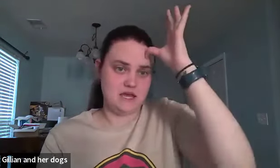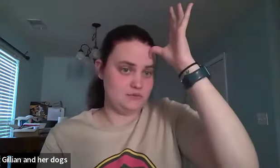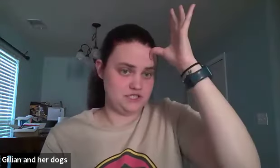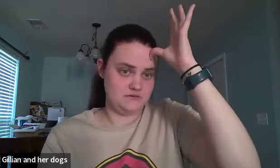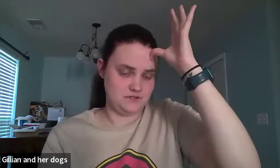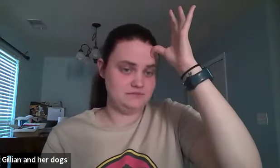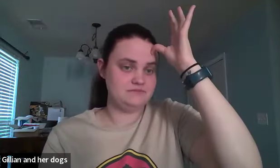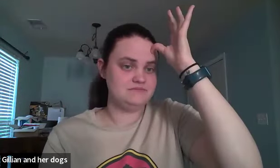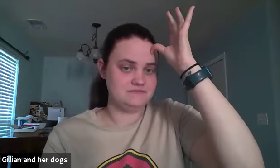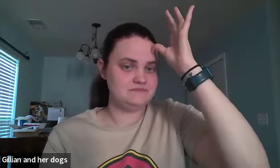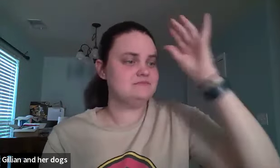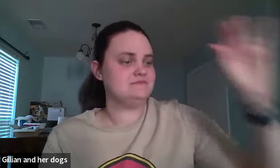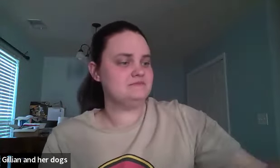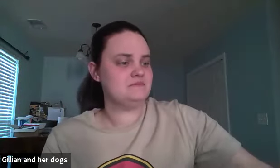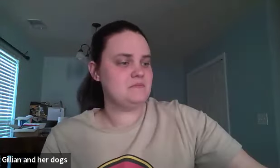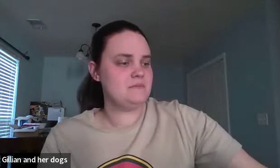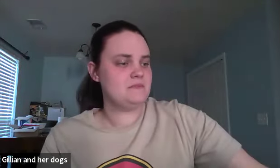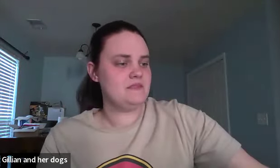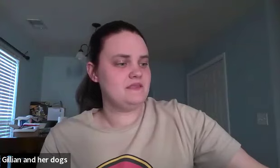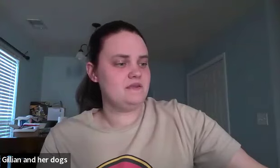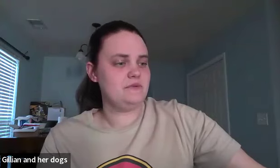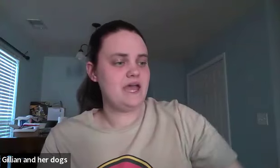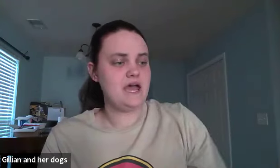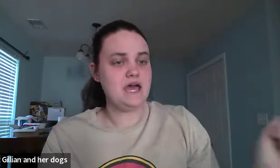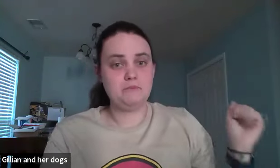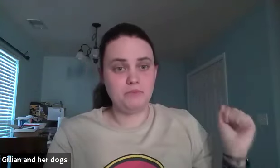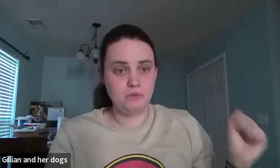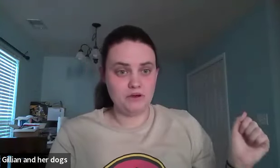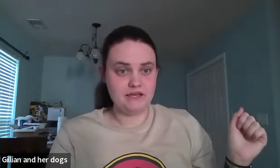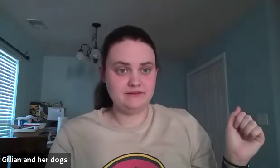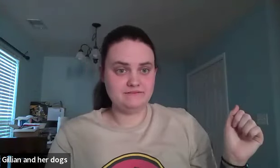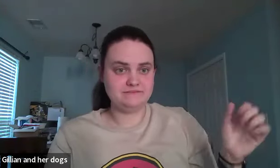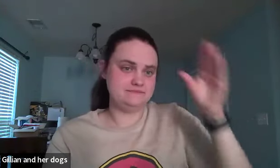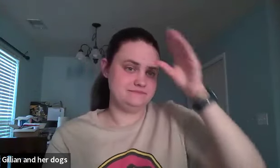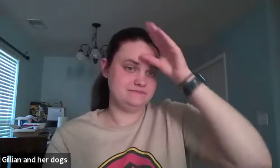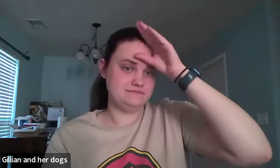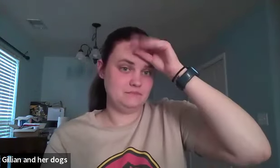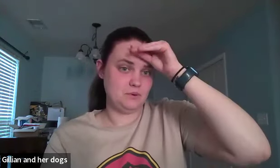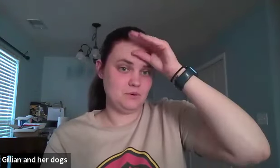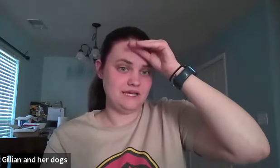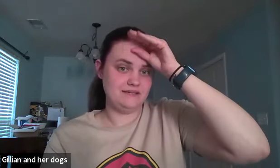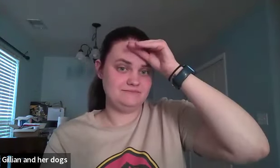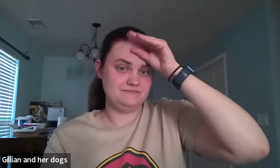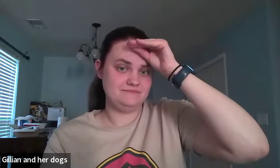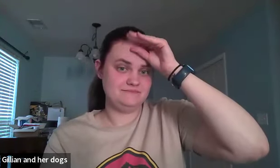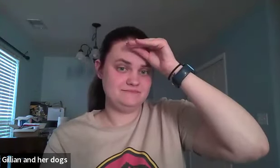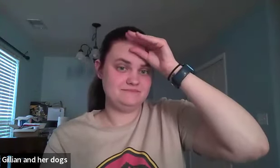dad, whichever. Then we had boy, boy.